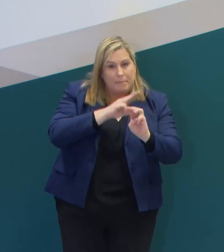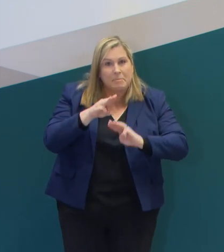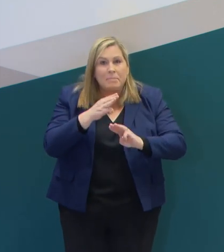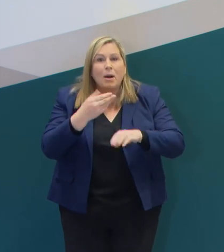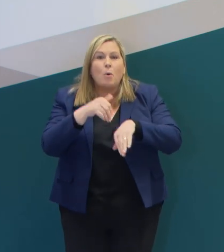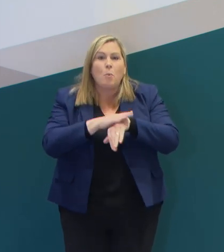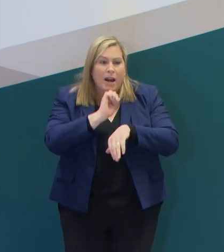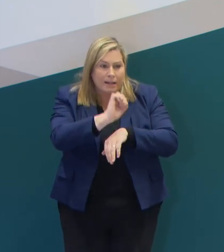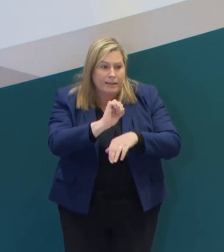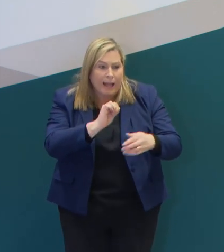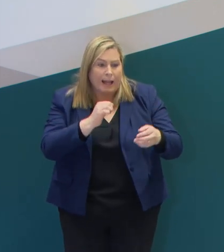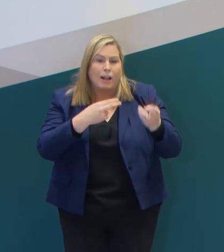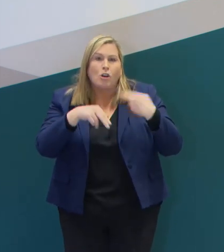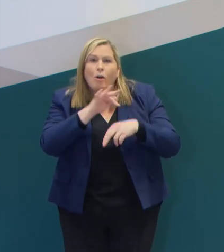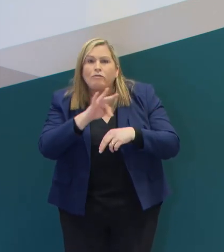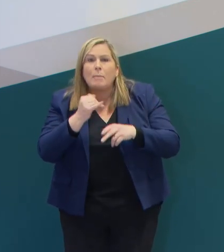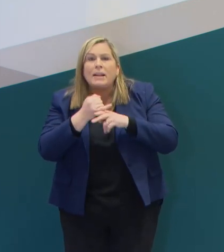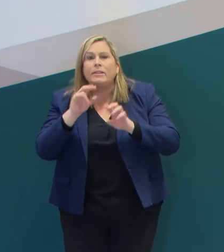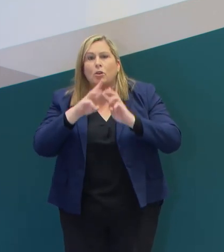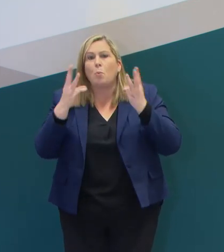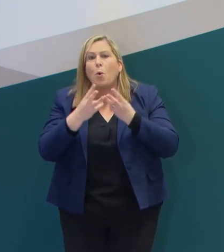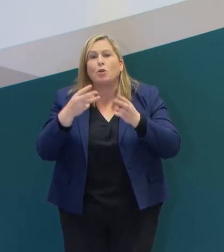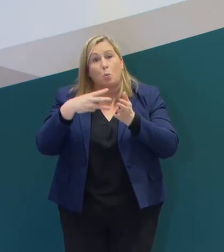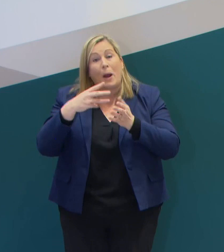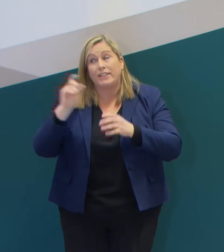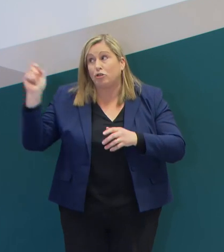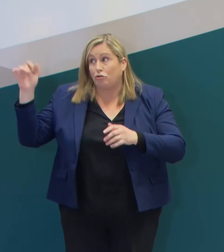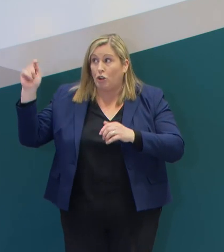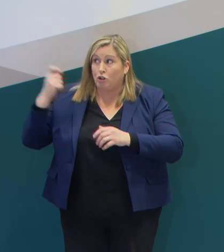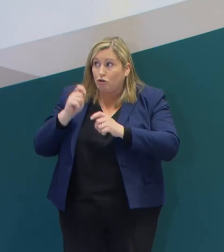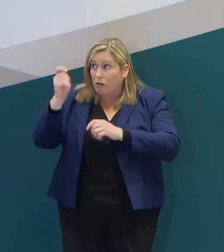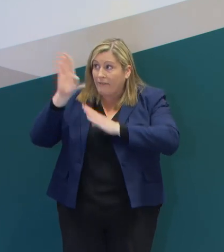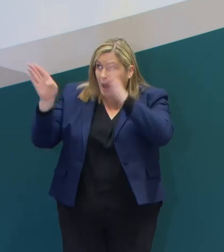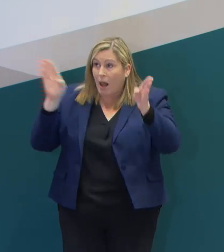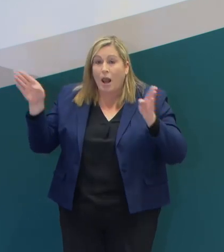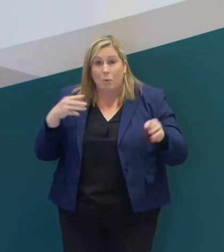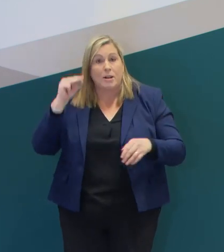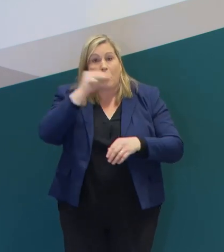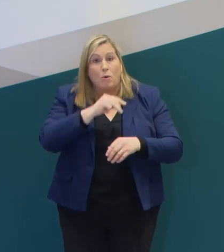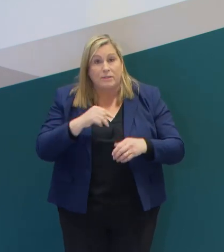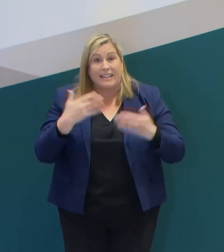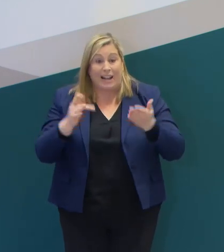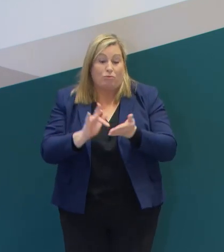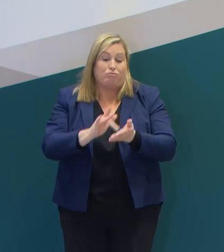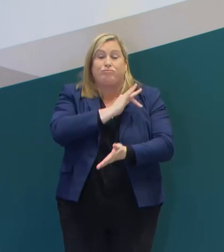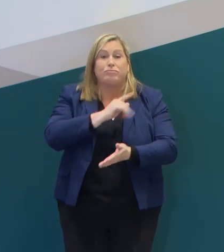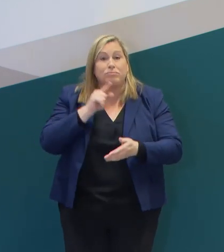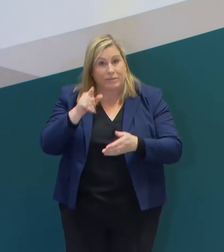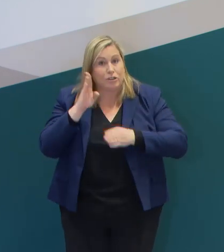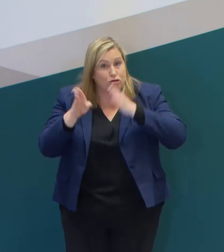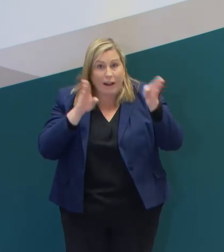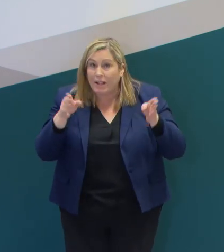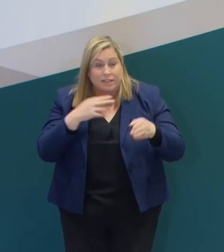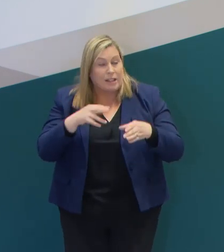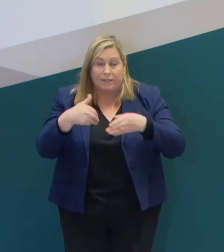they had come from in the world when travel was an important part of this. And at a point in time, we dropped that travel requirement. And part of the